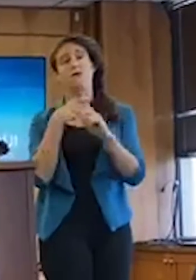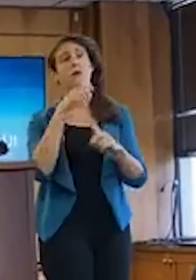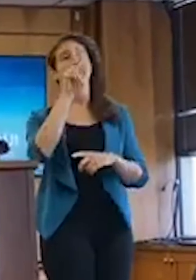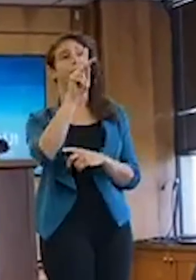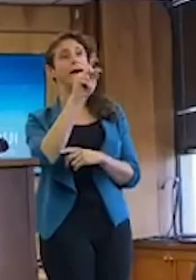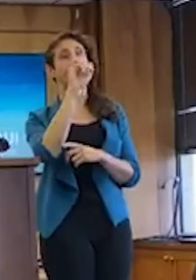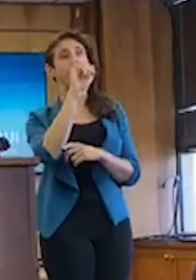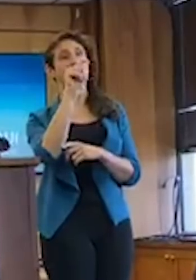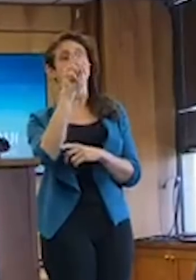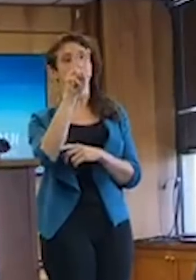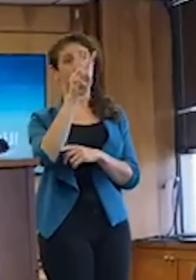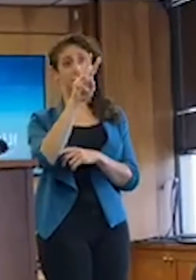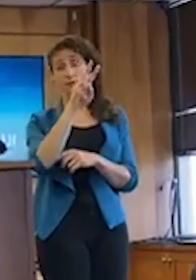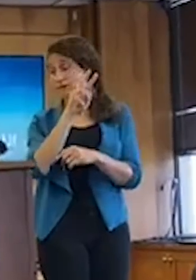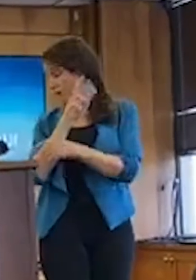Brenton, are you there?